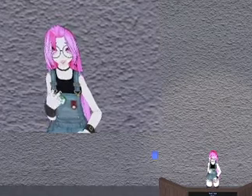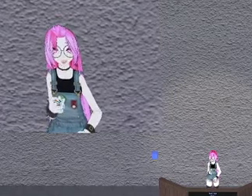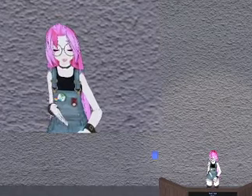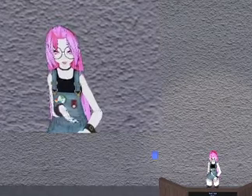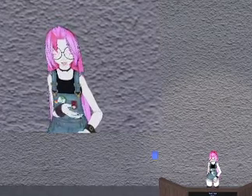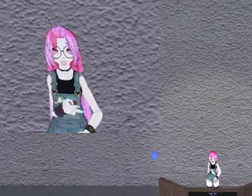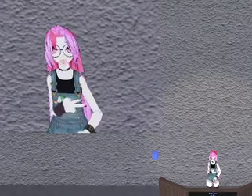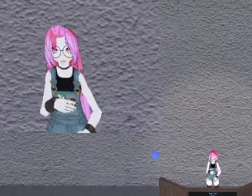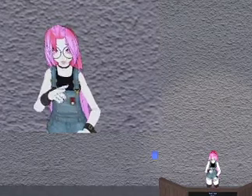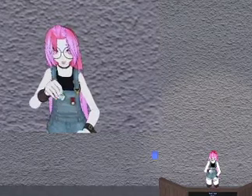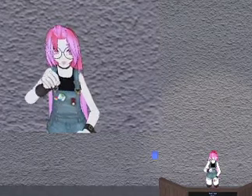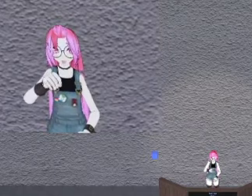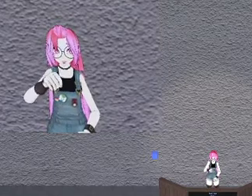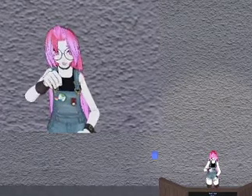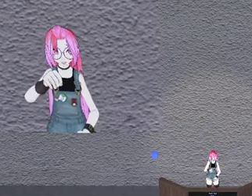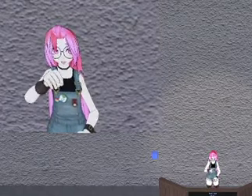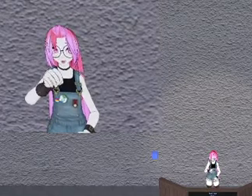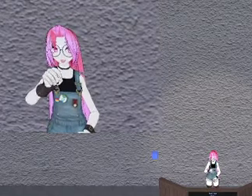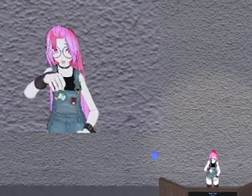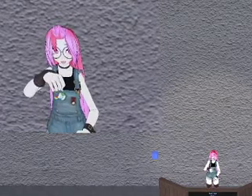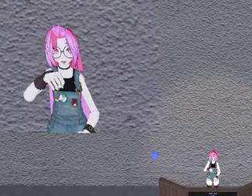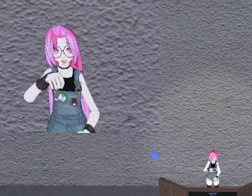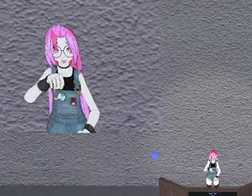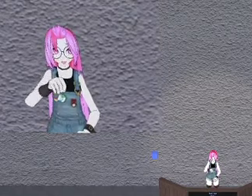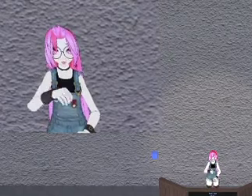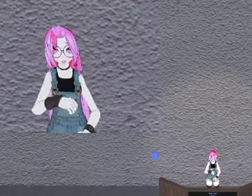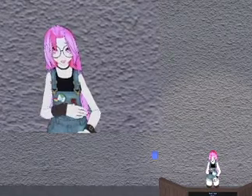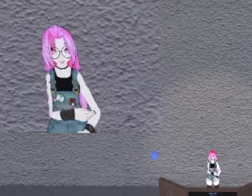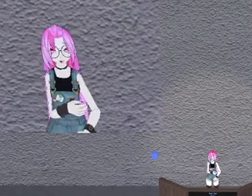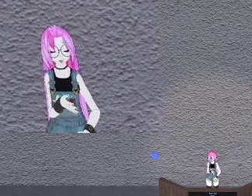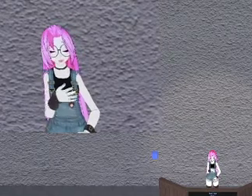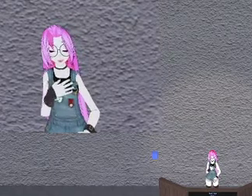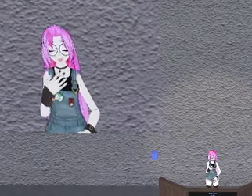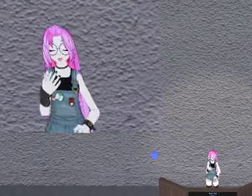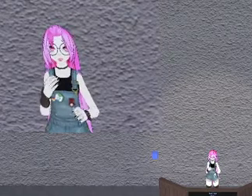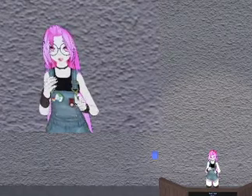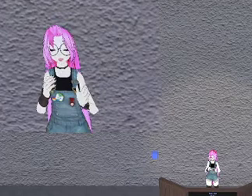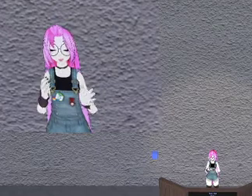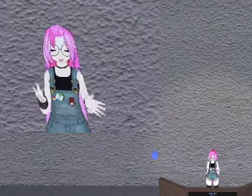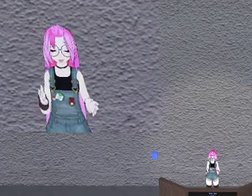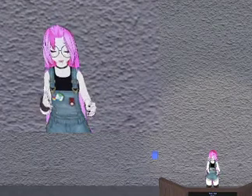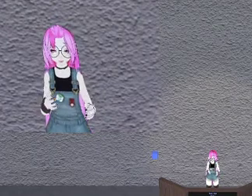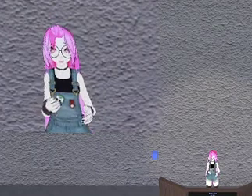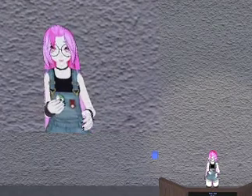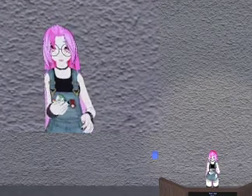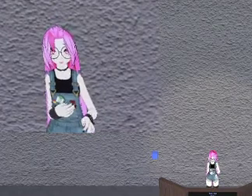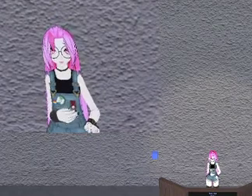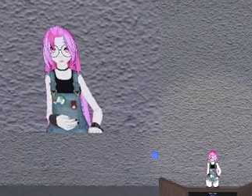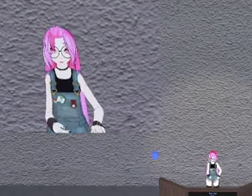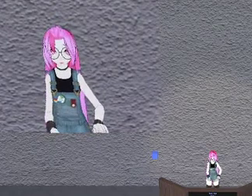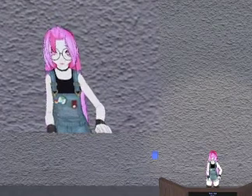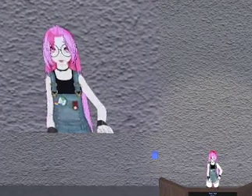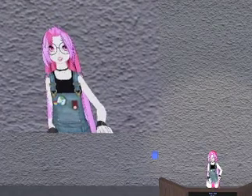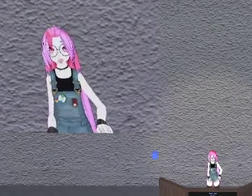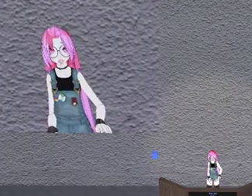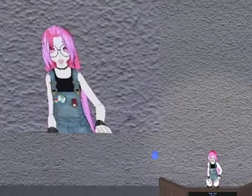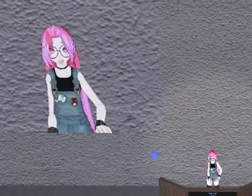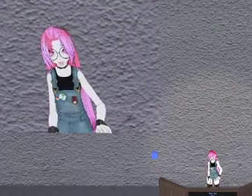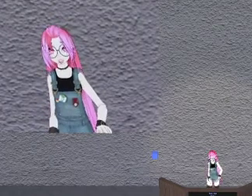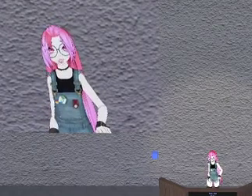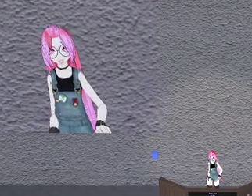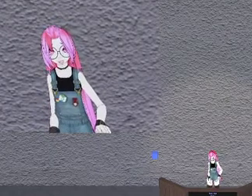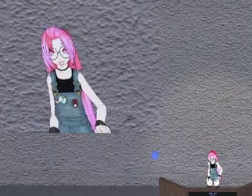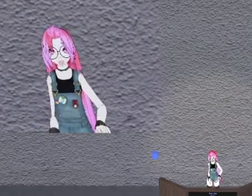is saying yes, but you could literally say like the sign for yes. Yeah. Just really emphasizing confirmation. Is that what it's called? Right.